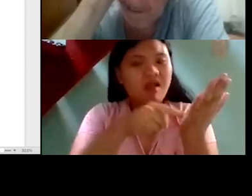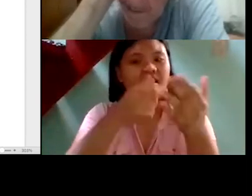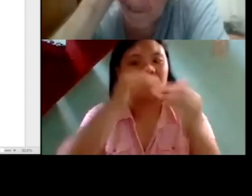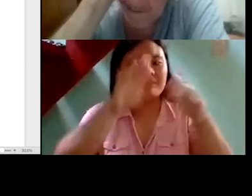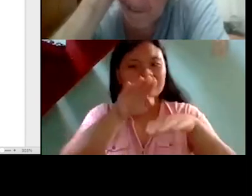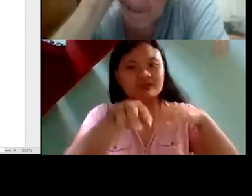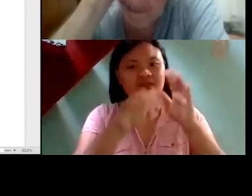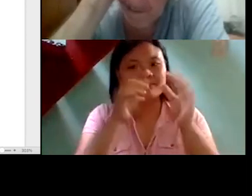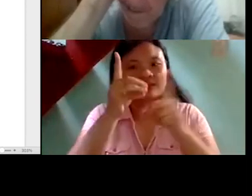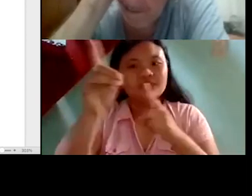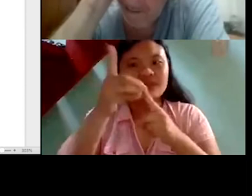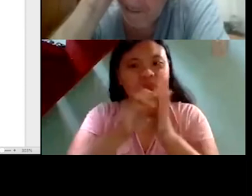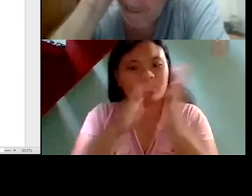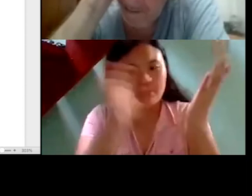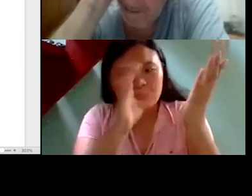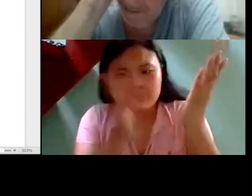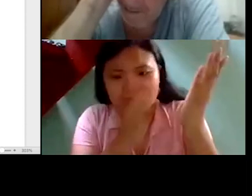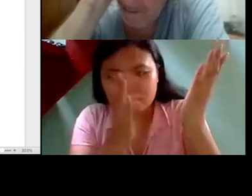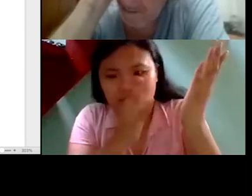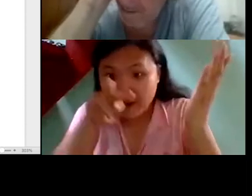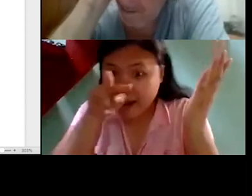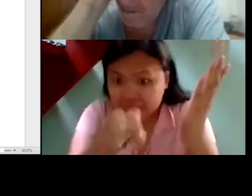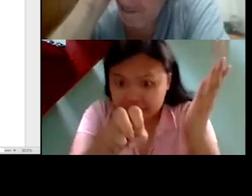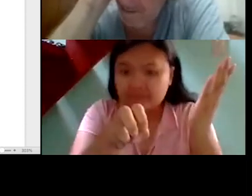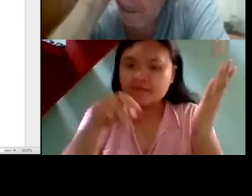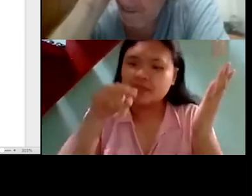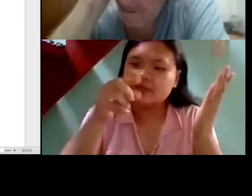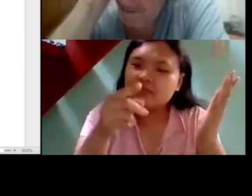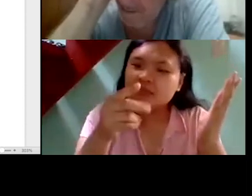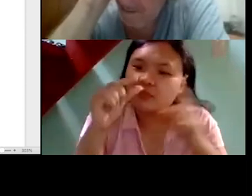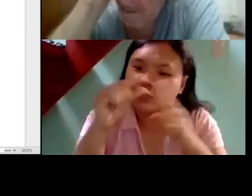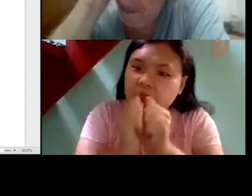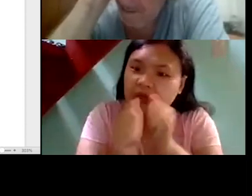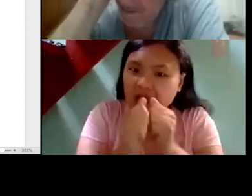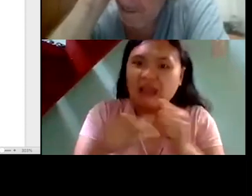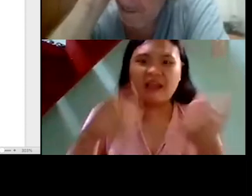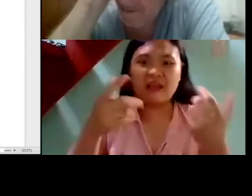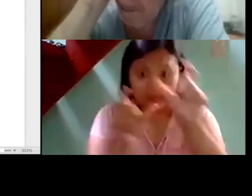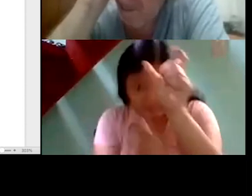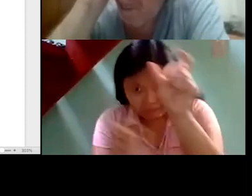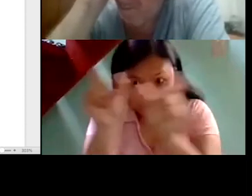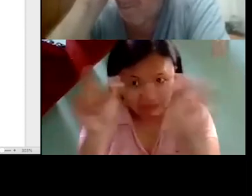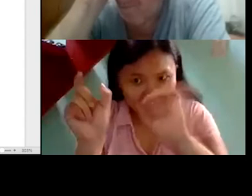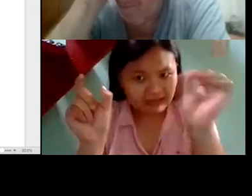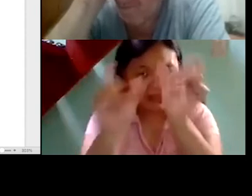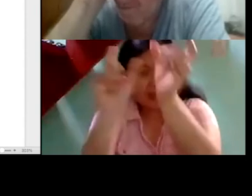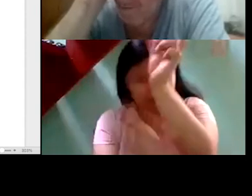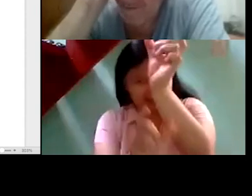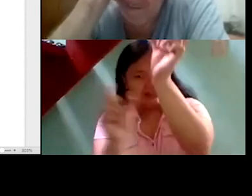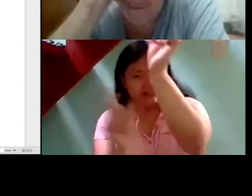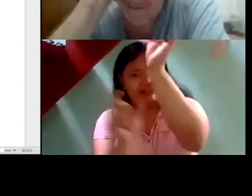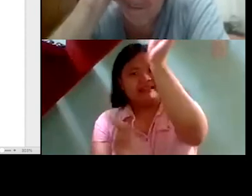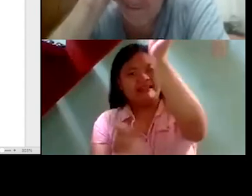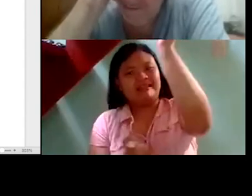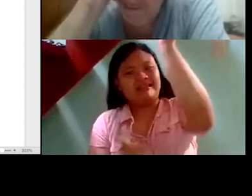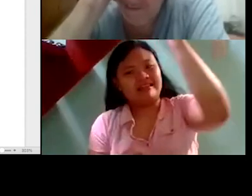similar at all, then perhaps that's when we introduce the break, right? Because uh, sure, if we're going